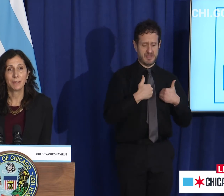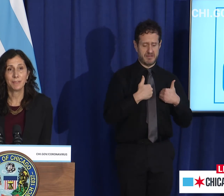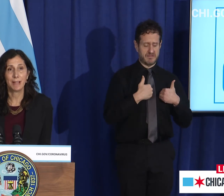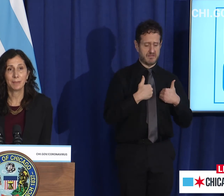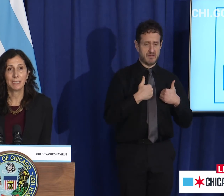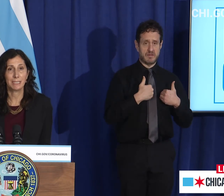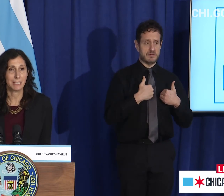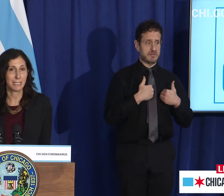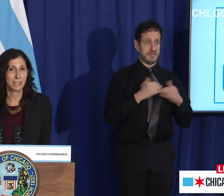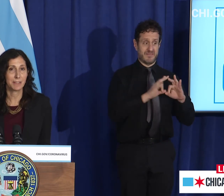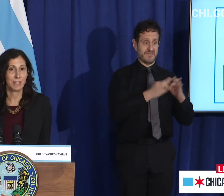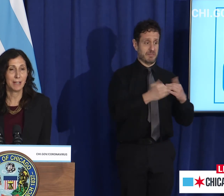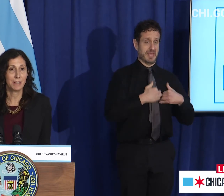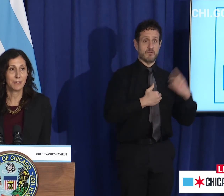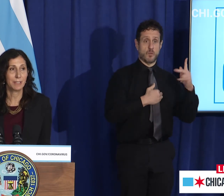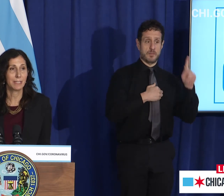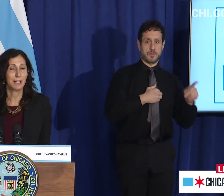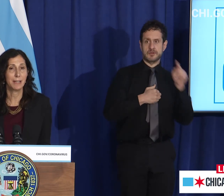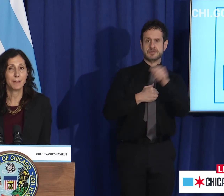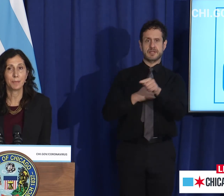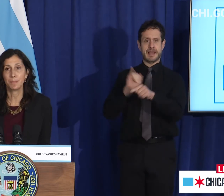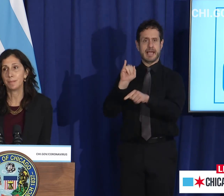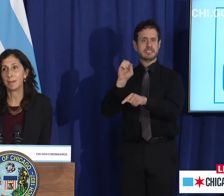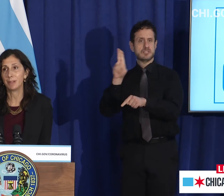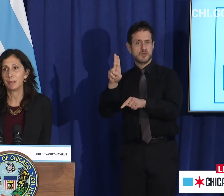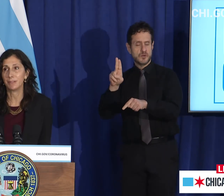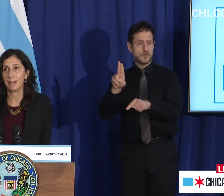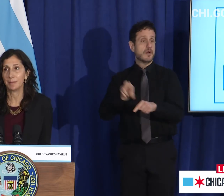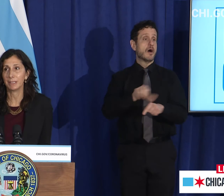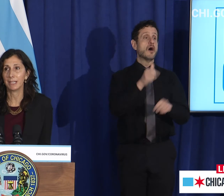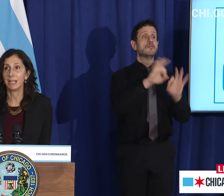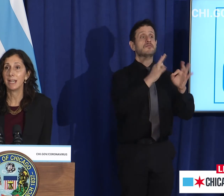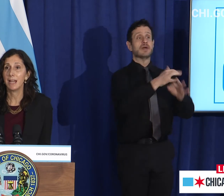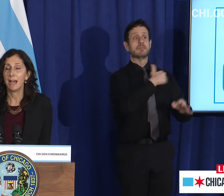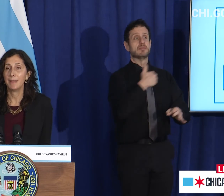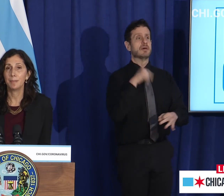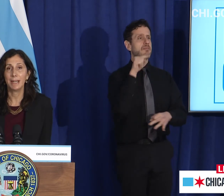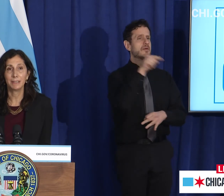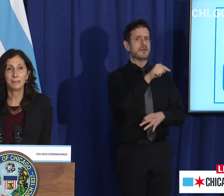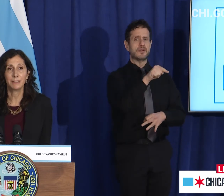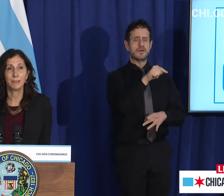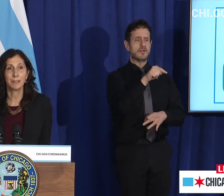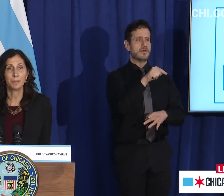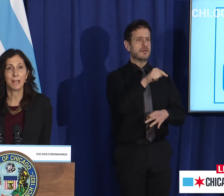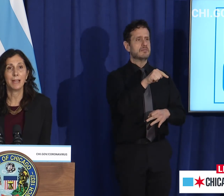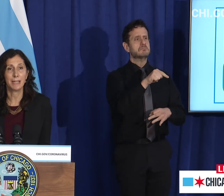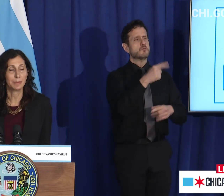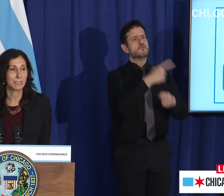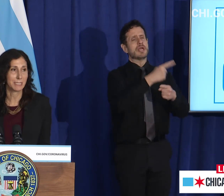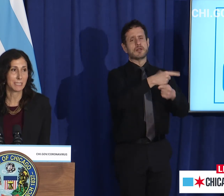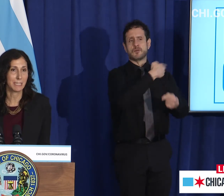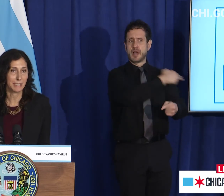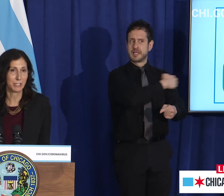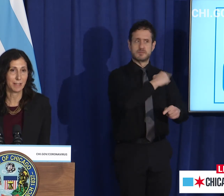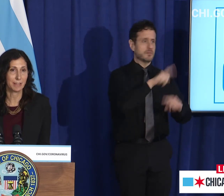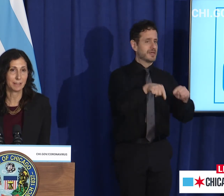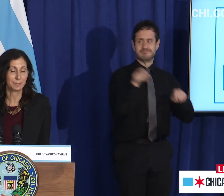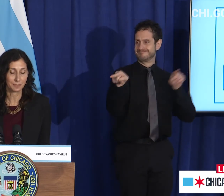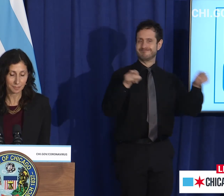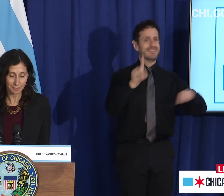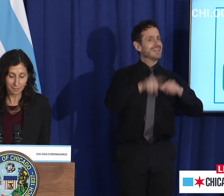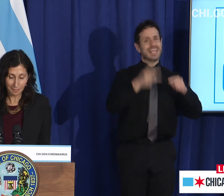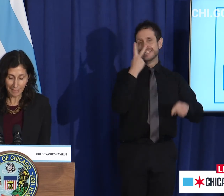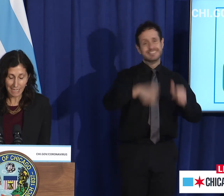member of their family in the intensive care unit, another member of the family on the medical unit but unable to see each